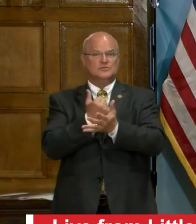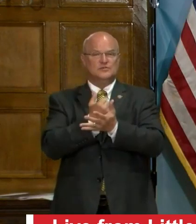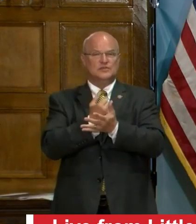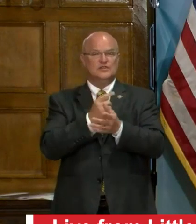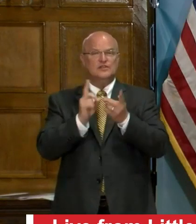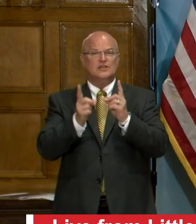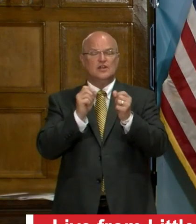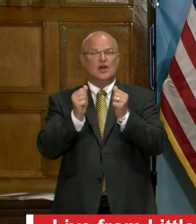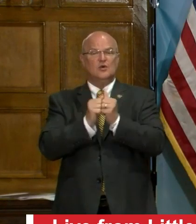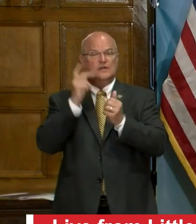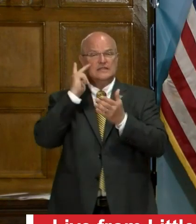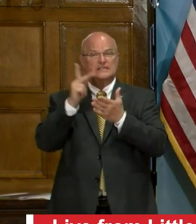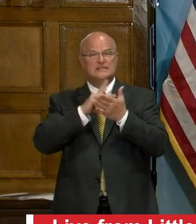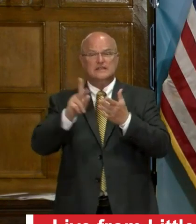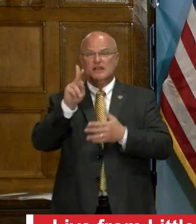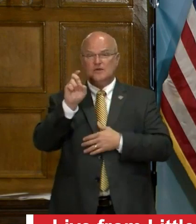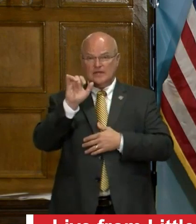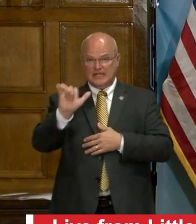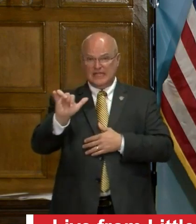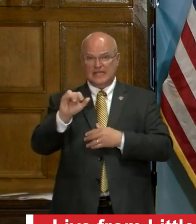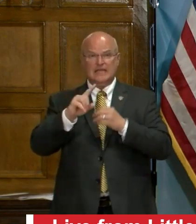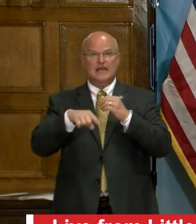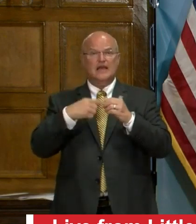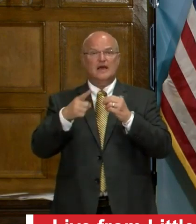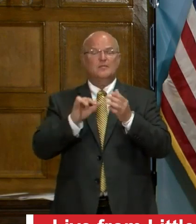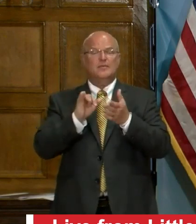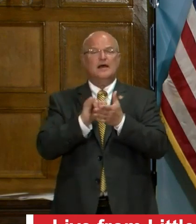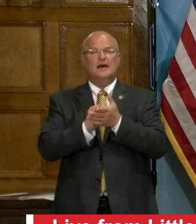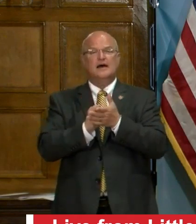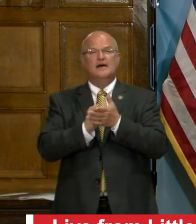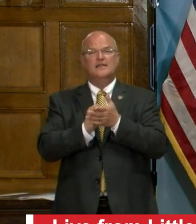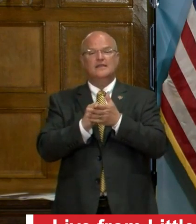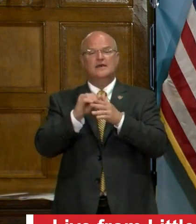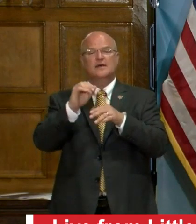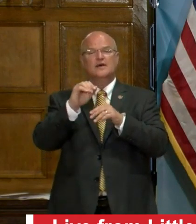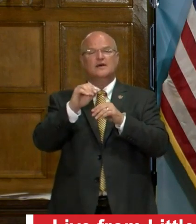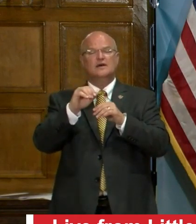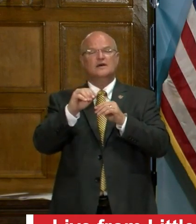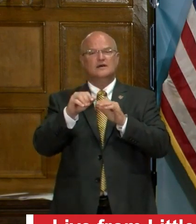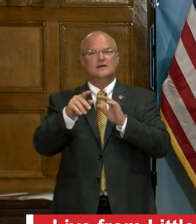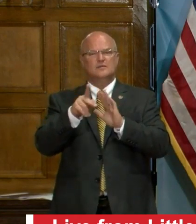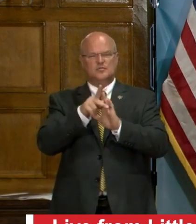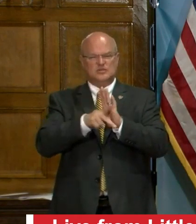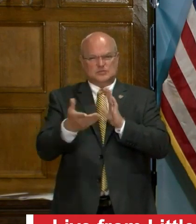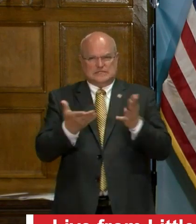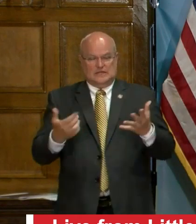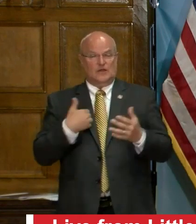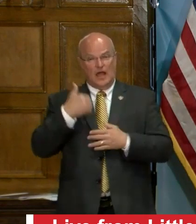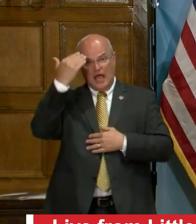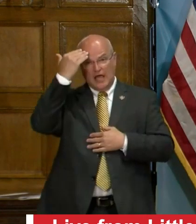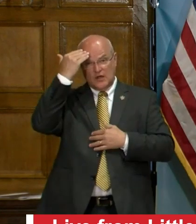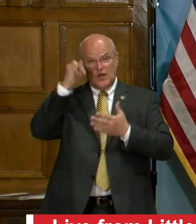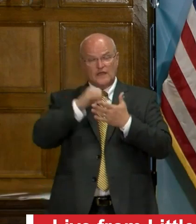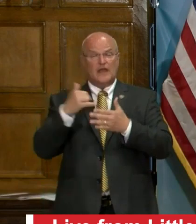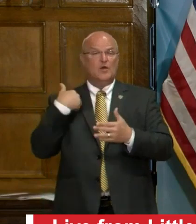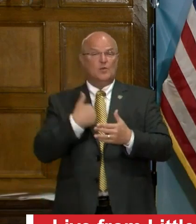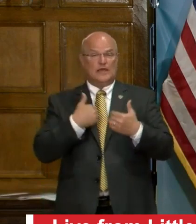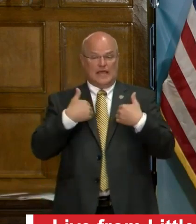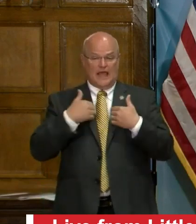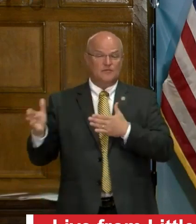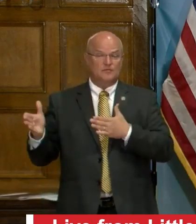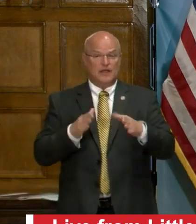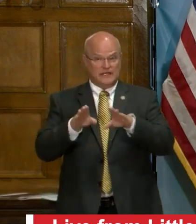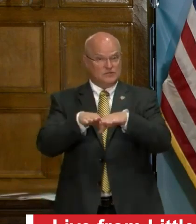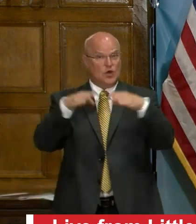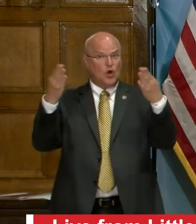to talk with Secretary Key about the principles in here. I know that we already have plans